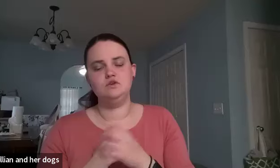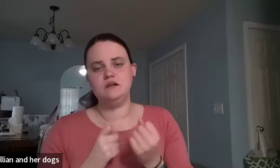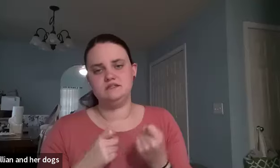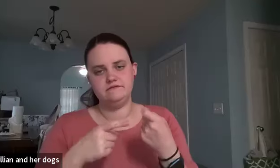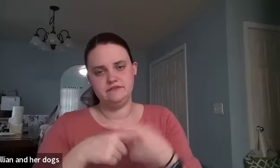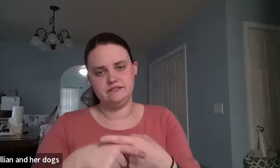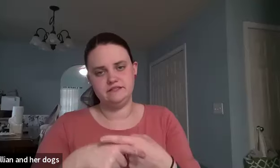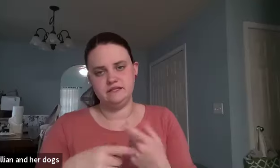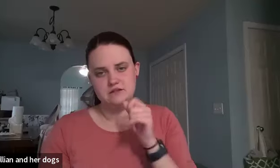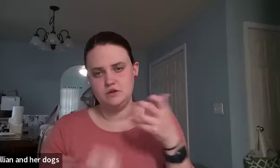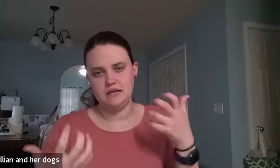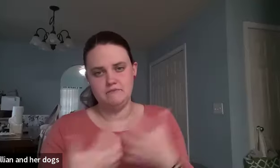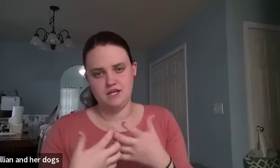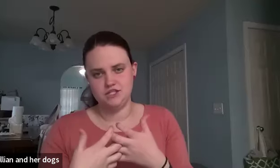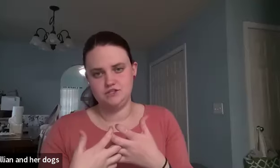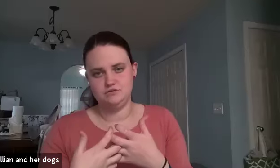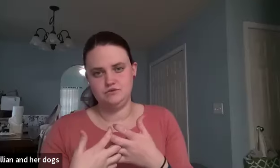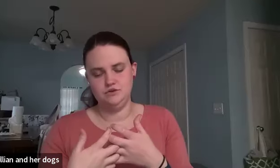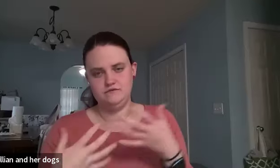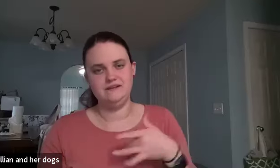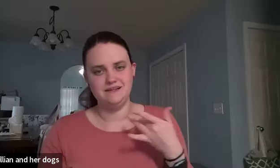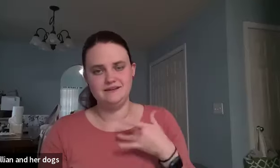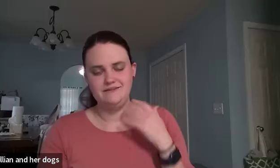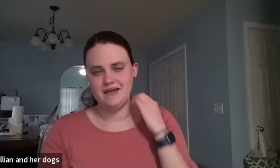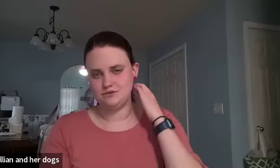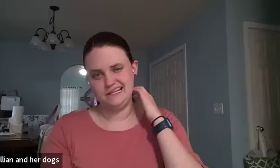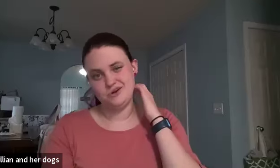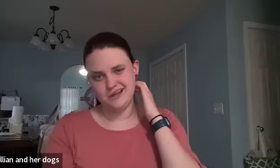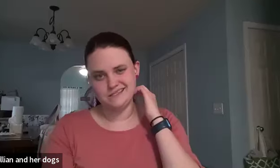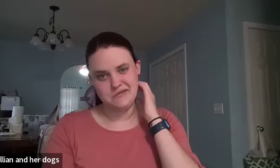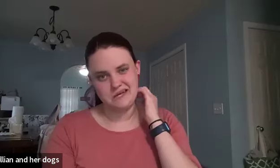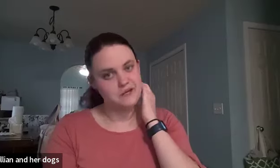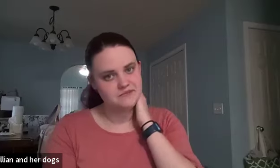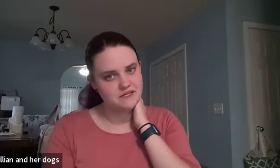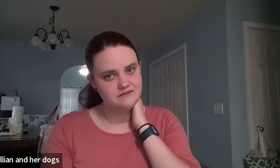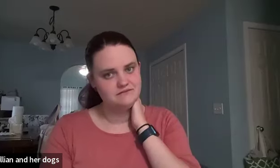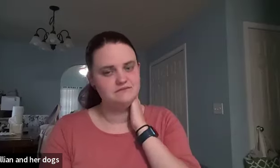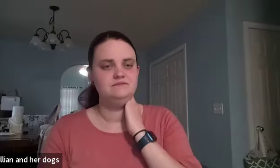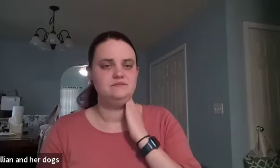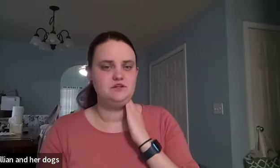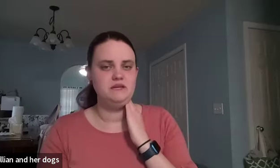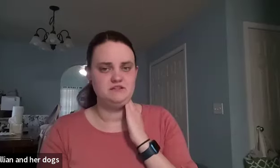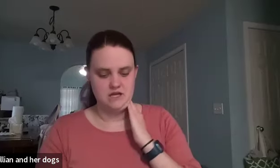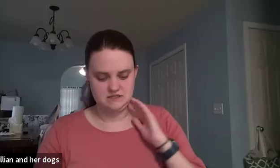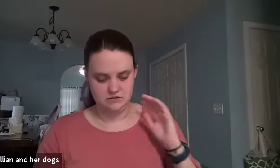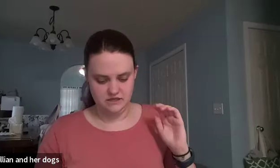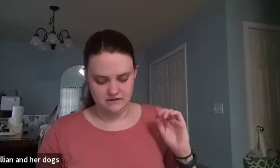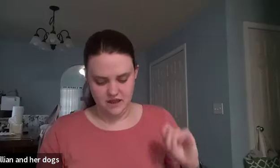look like it's conflicting. It doesn't look like it matches your feeling. And that's where, like, sarcasm kind of comes in. So being sarcastic, looking in